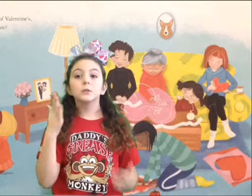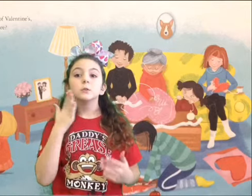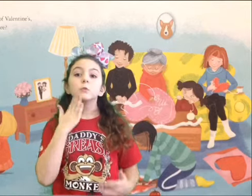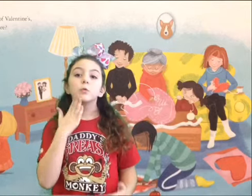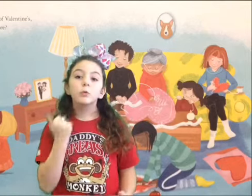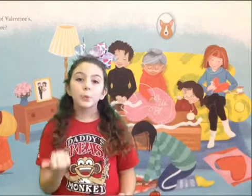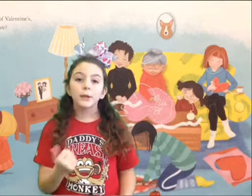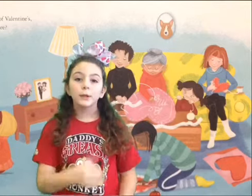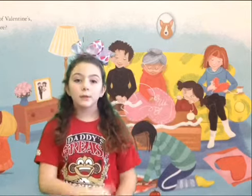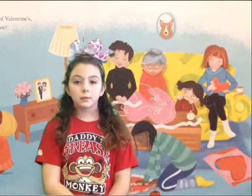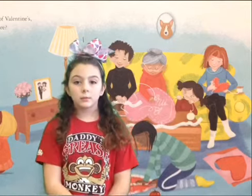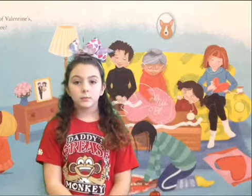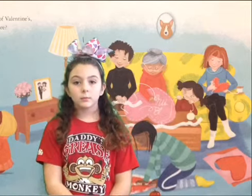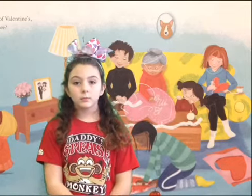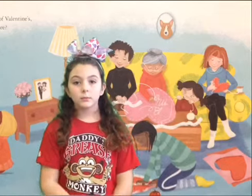did I see?